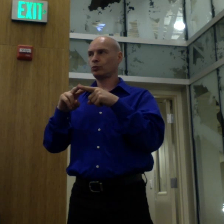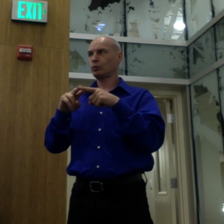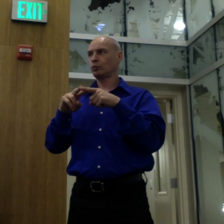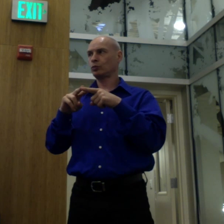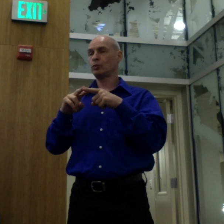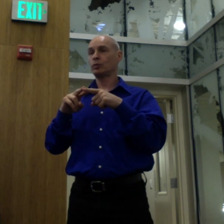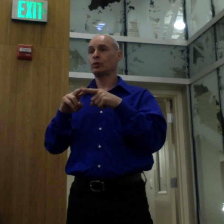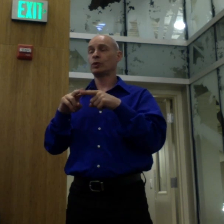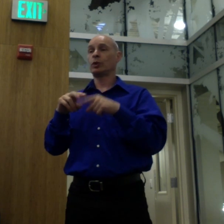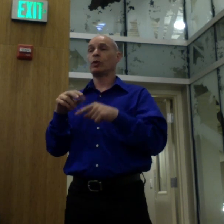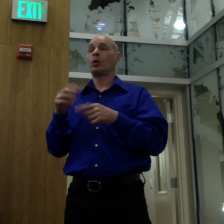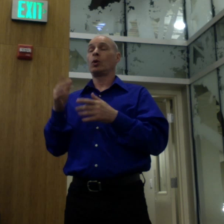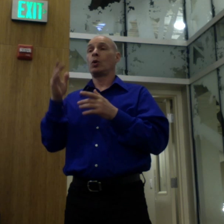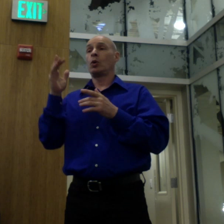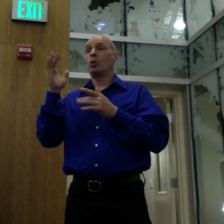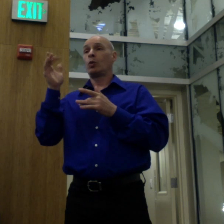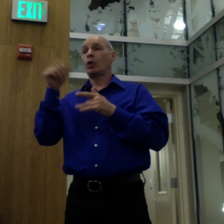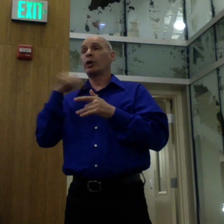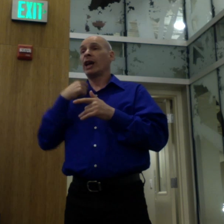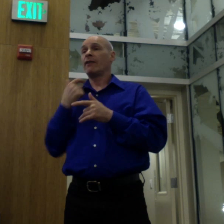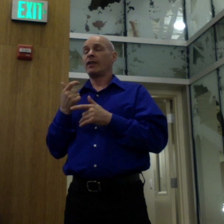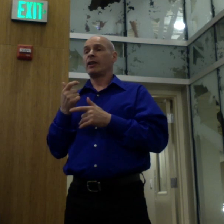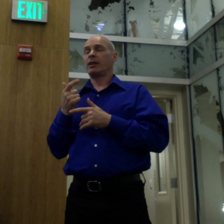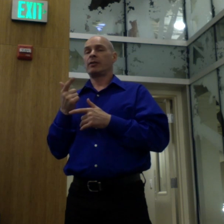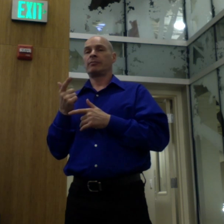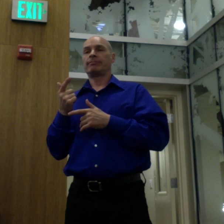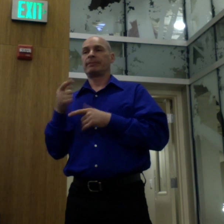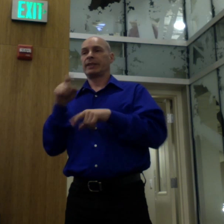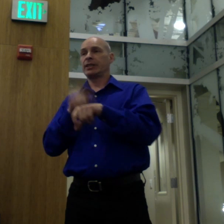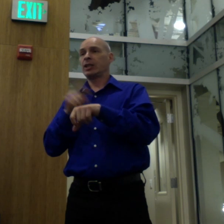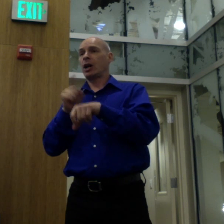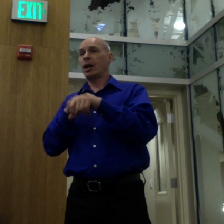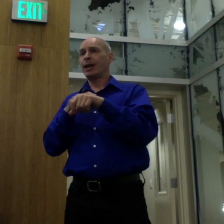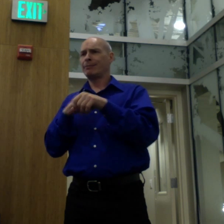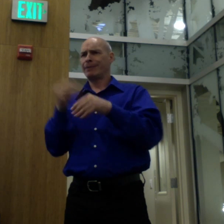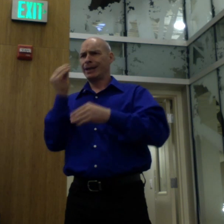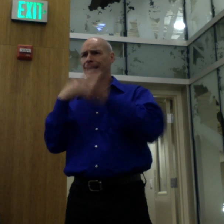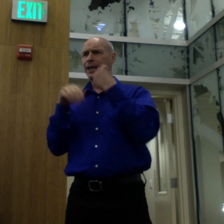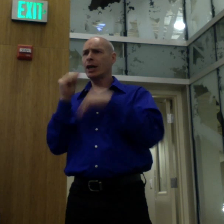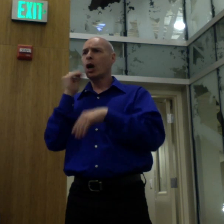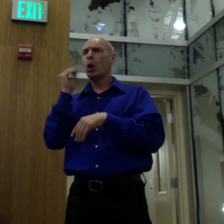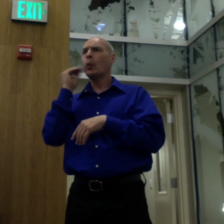the convenience and the luxury to go home carefree,